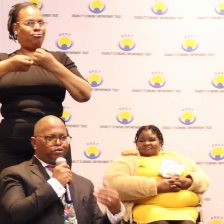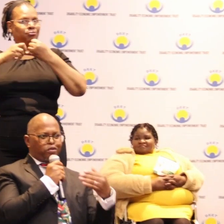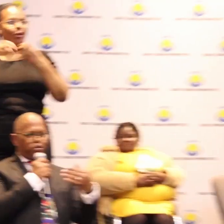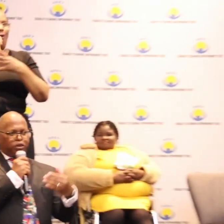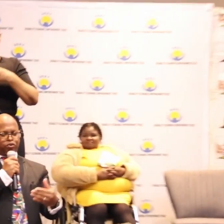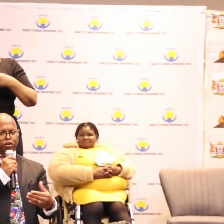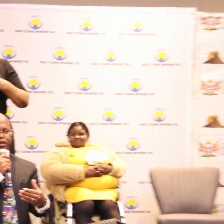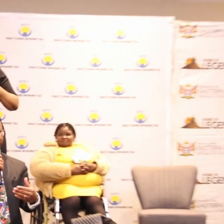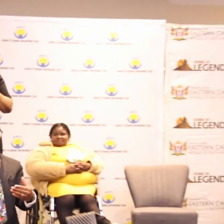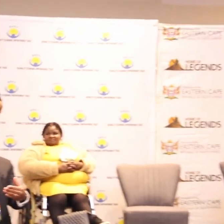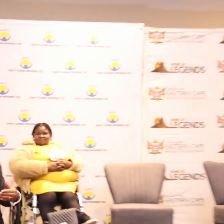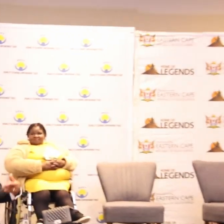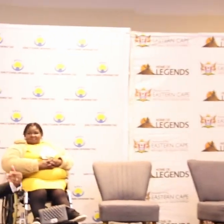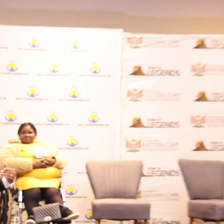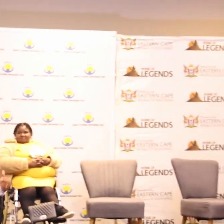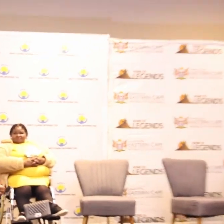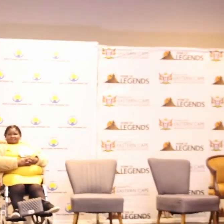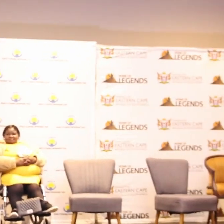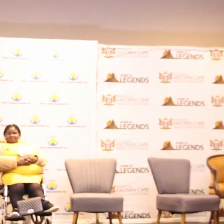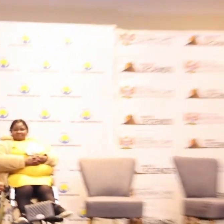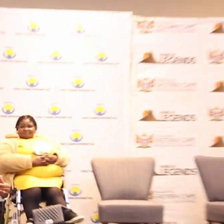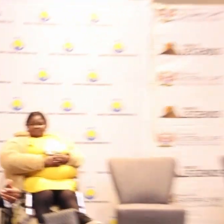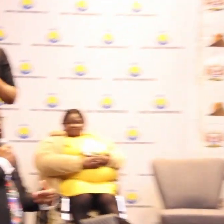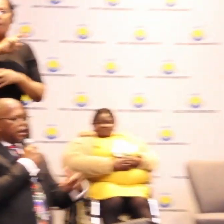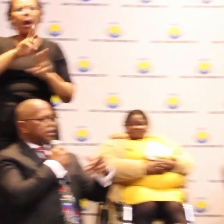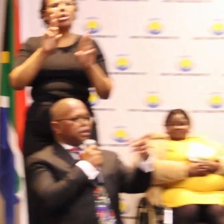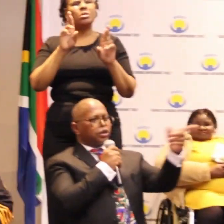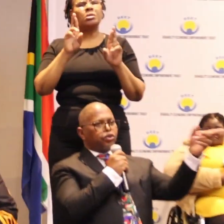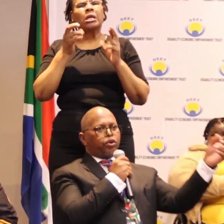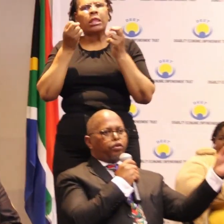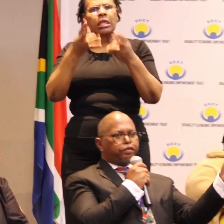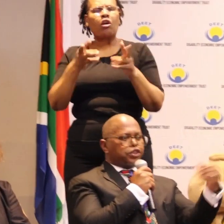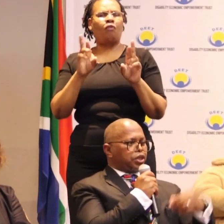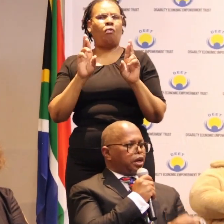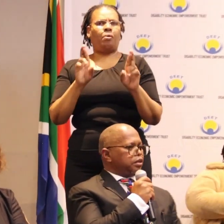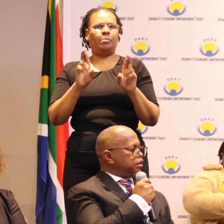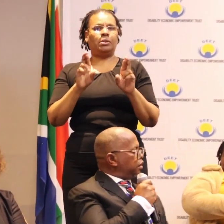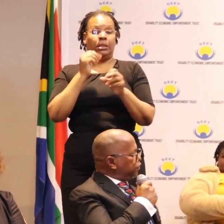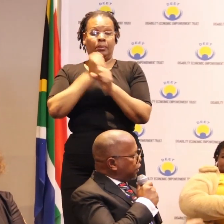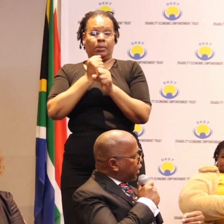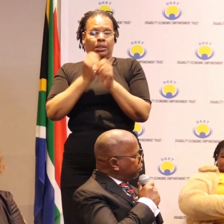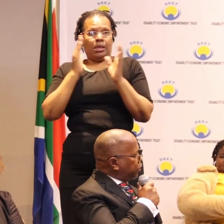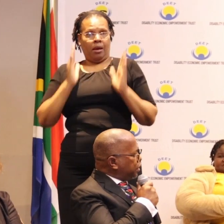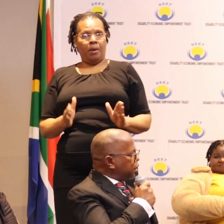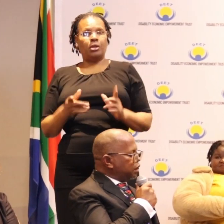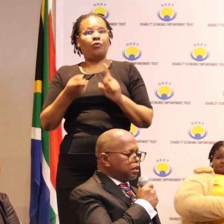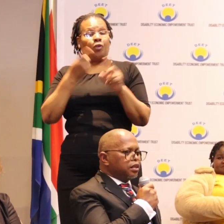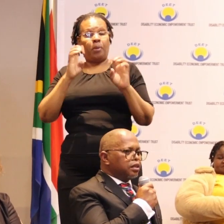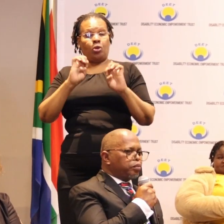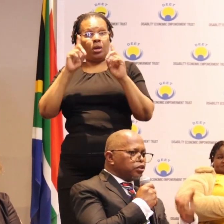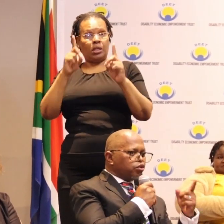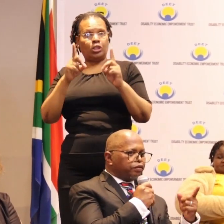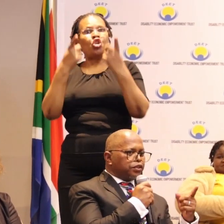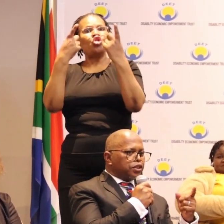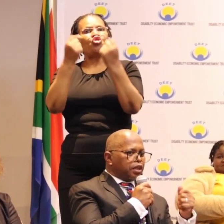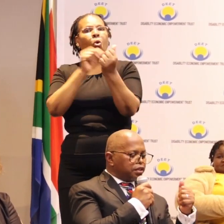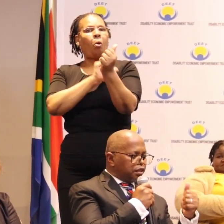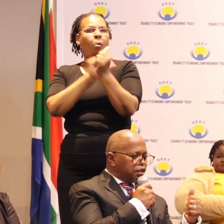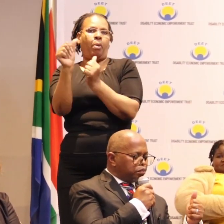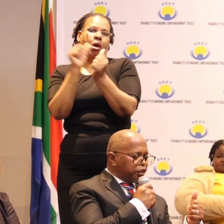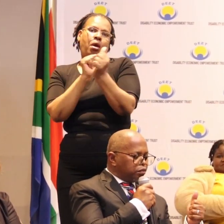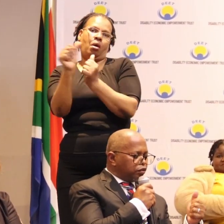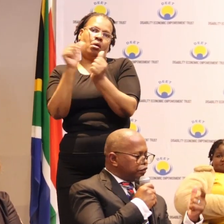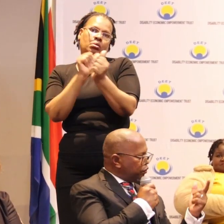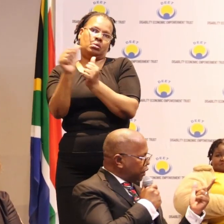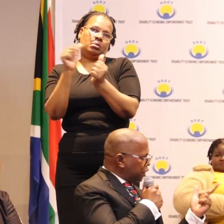left if you are going to leave. And we promise that your officials have done better. Best officials